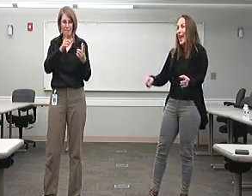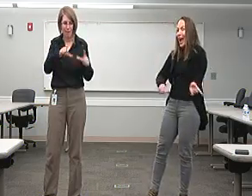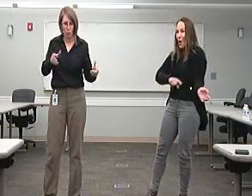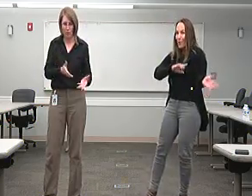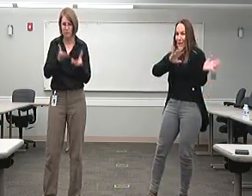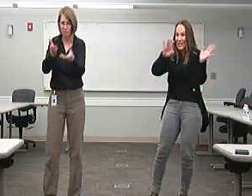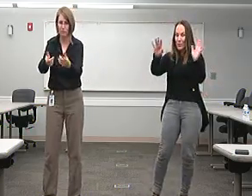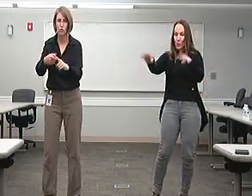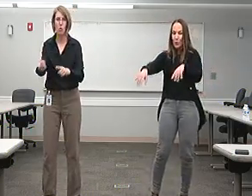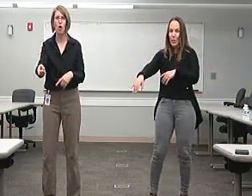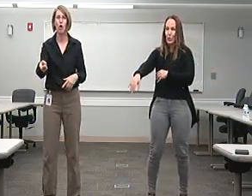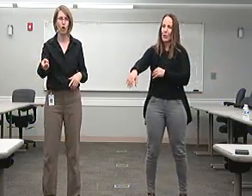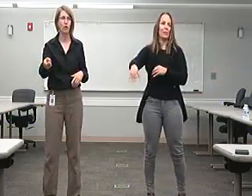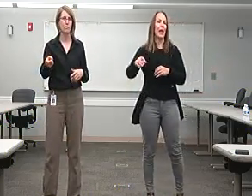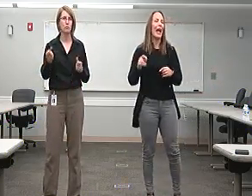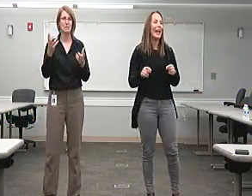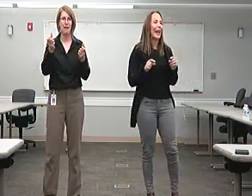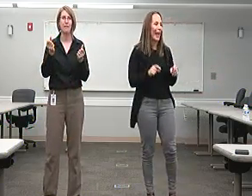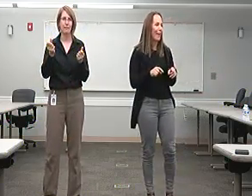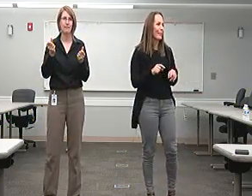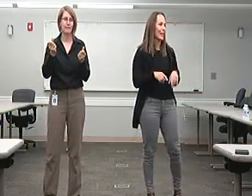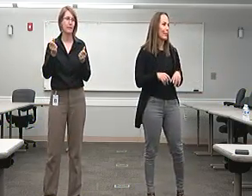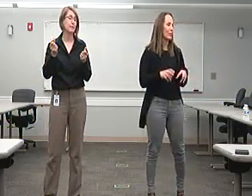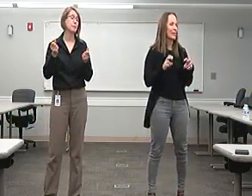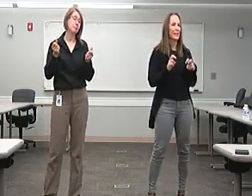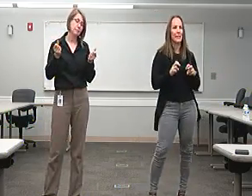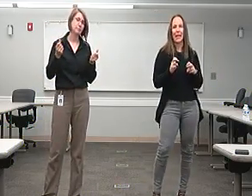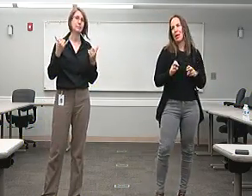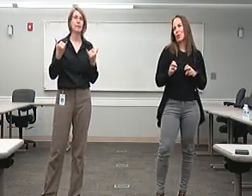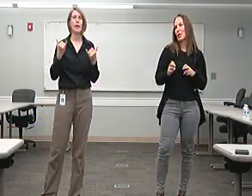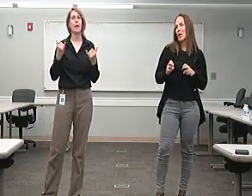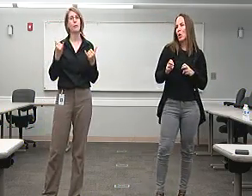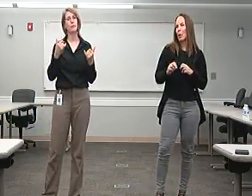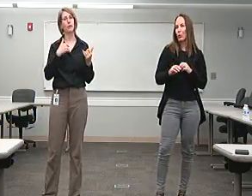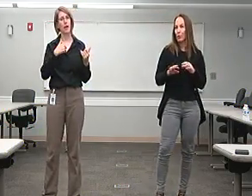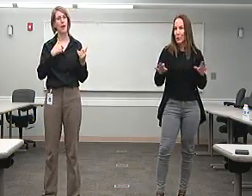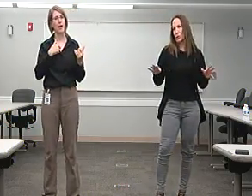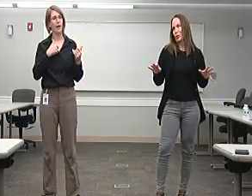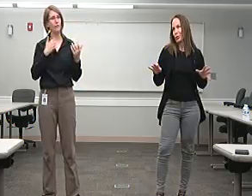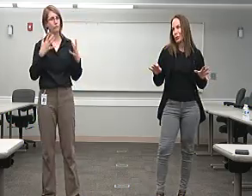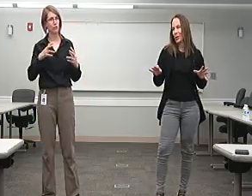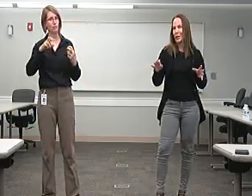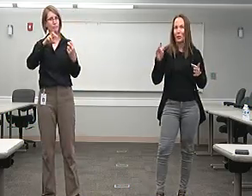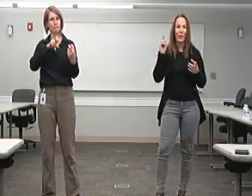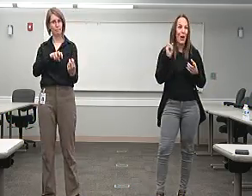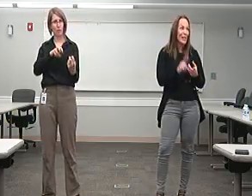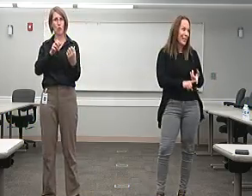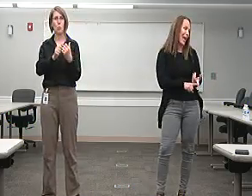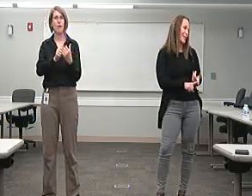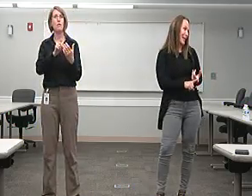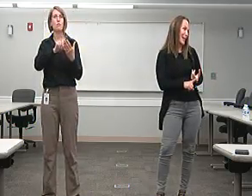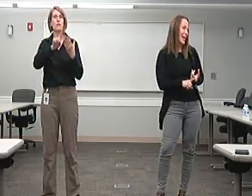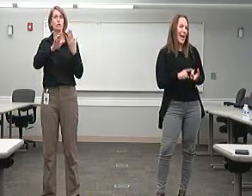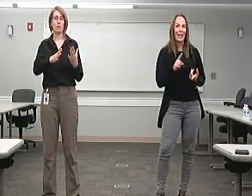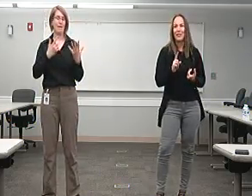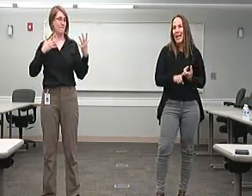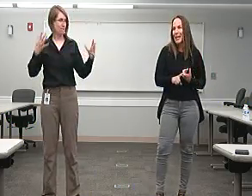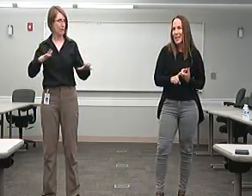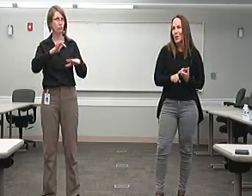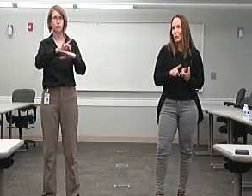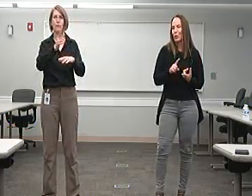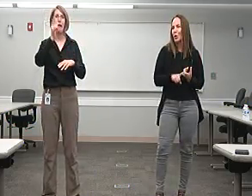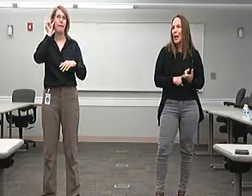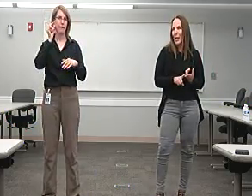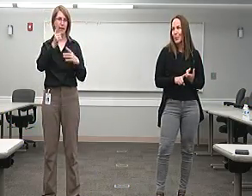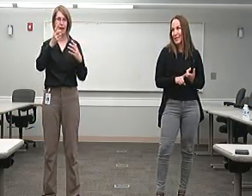forward 22 years, I have been able to sit down with researchers, okay? So I've gone to Gallaudet, and I've sat down with Laura Ann